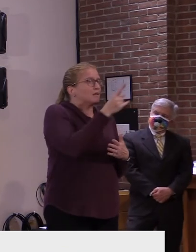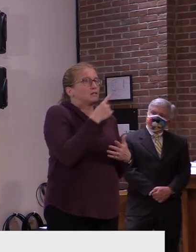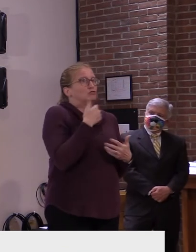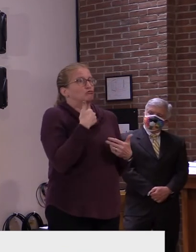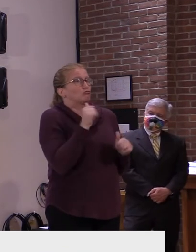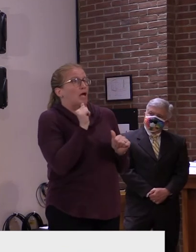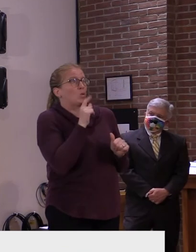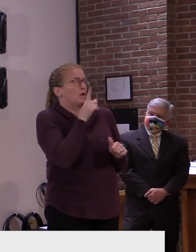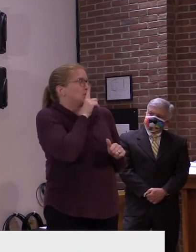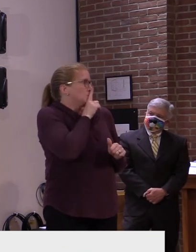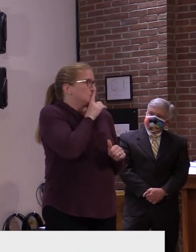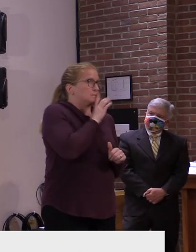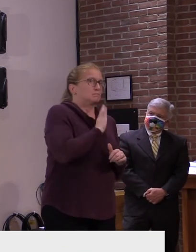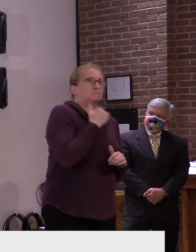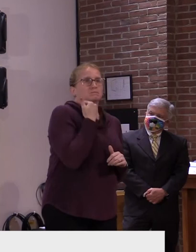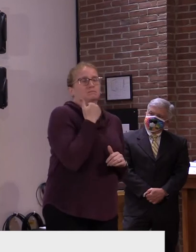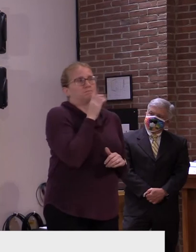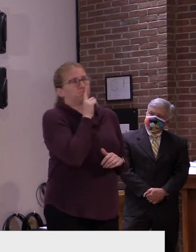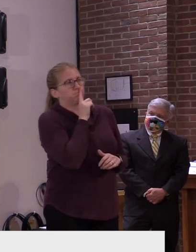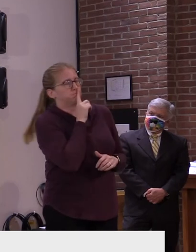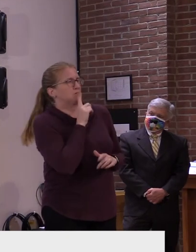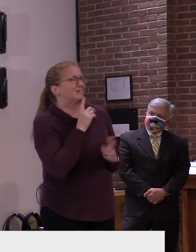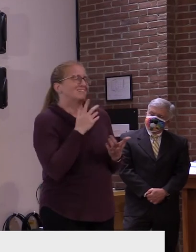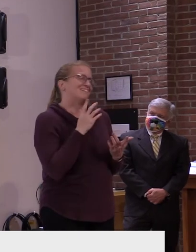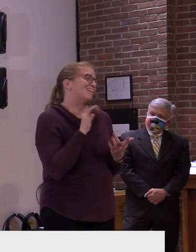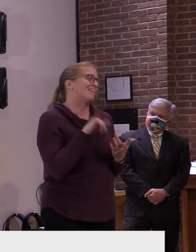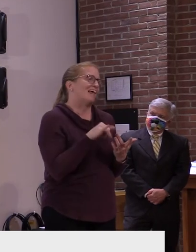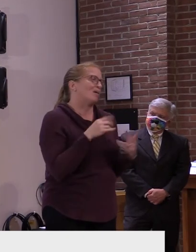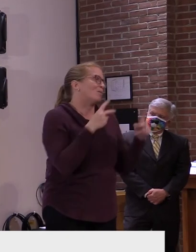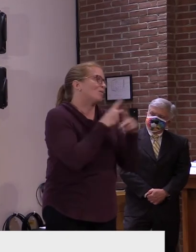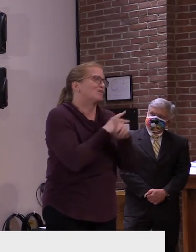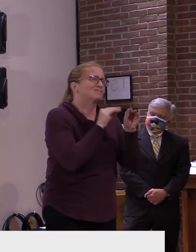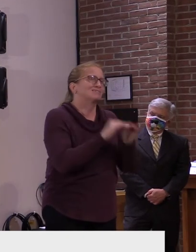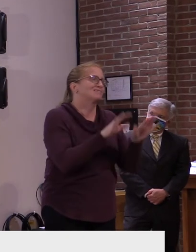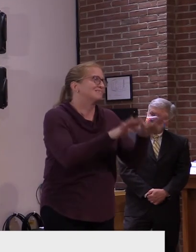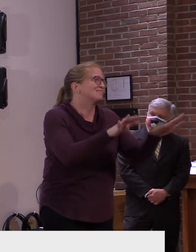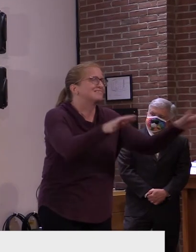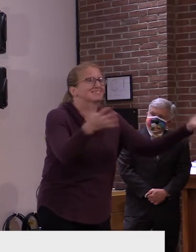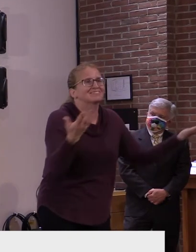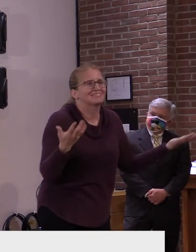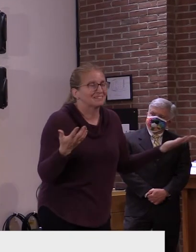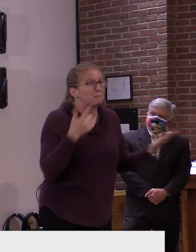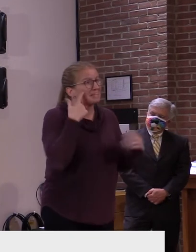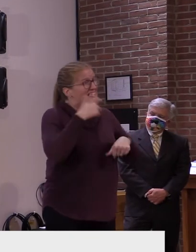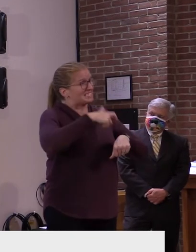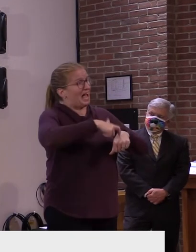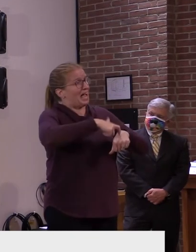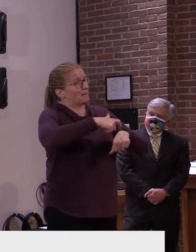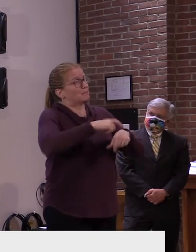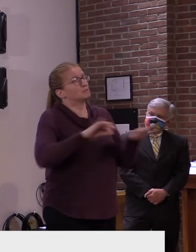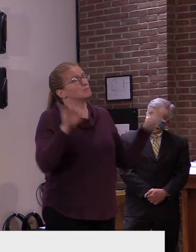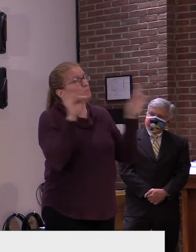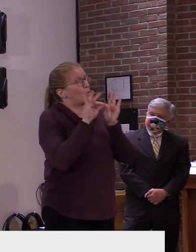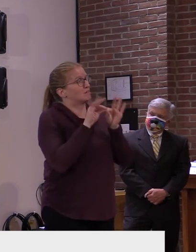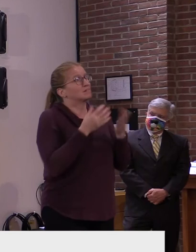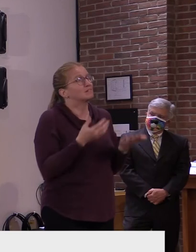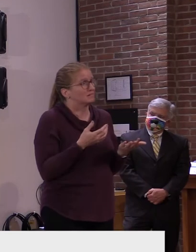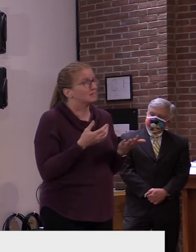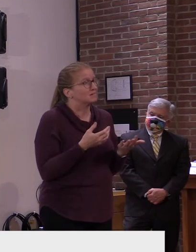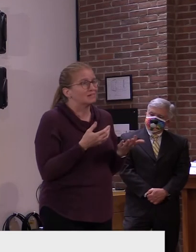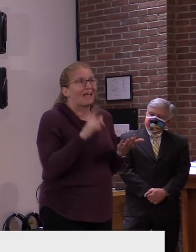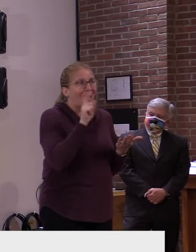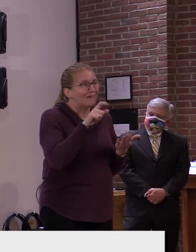then uh encourages the spread of the virus itself because because time is not on your side when you have